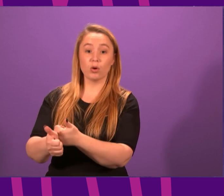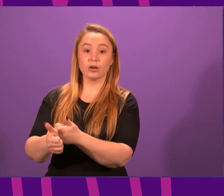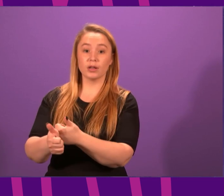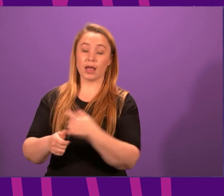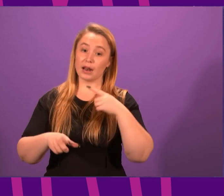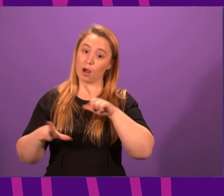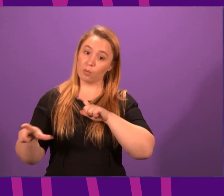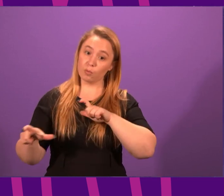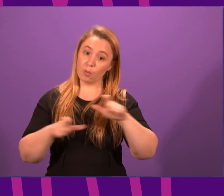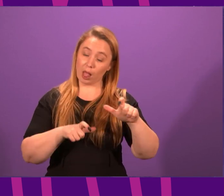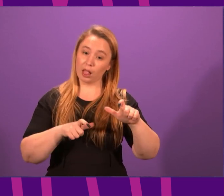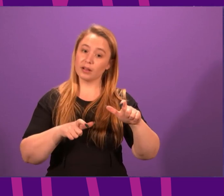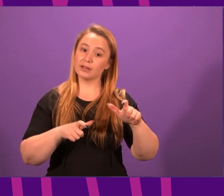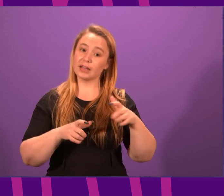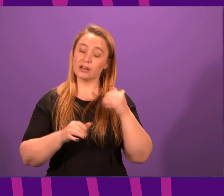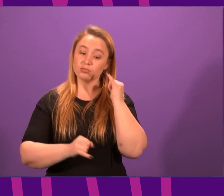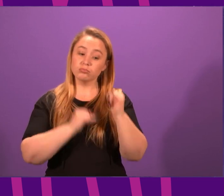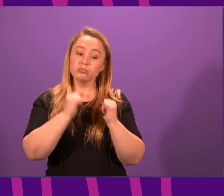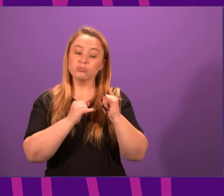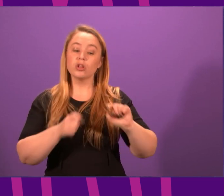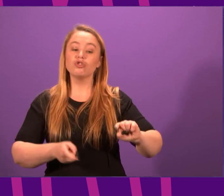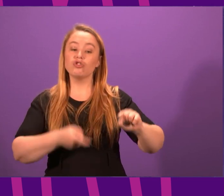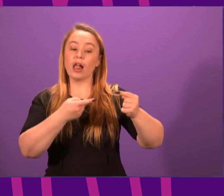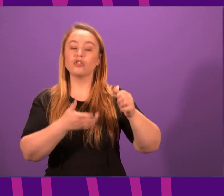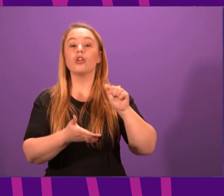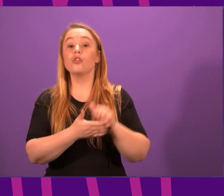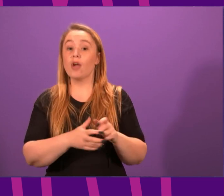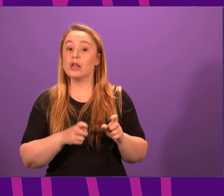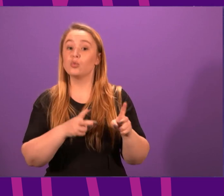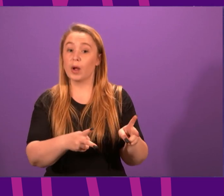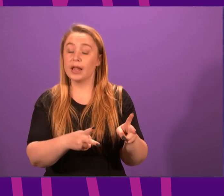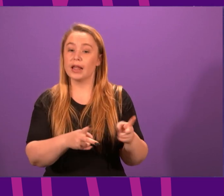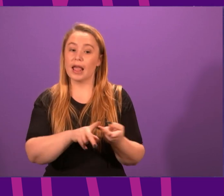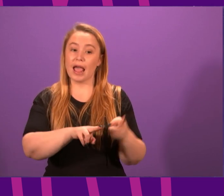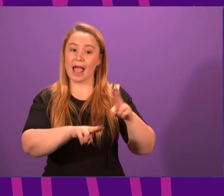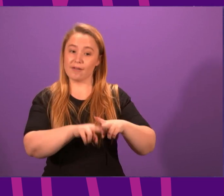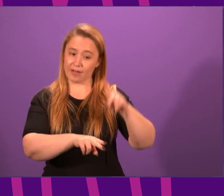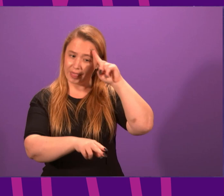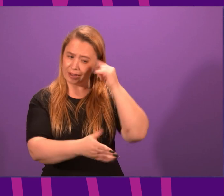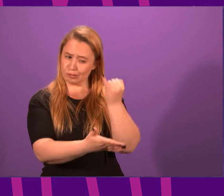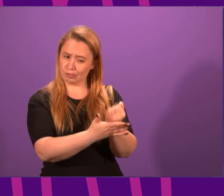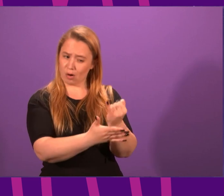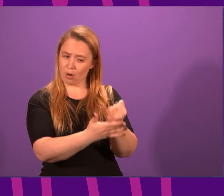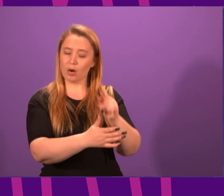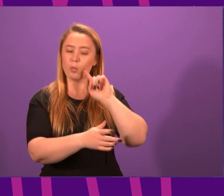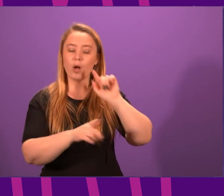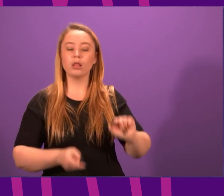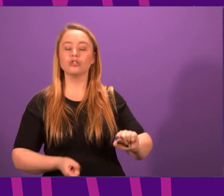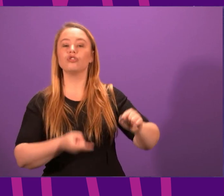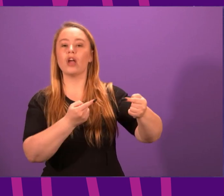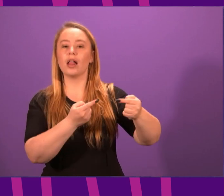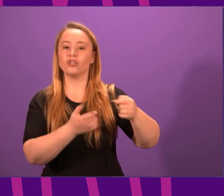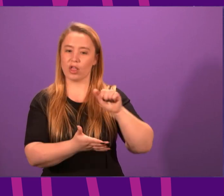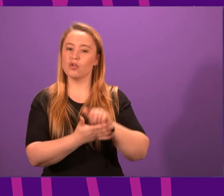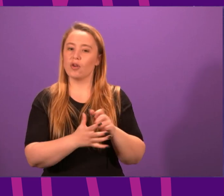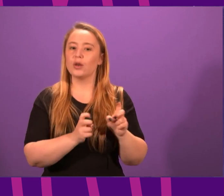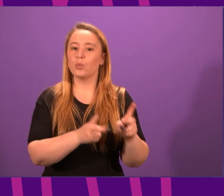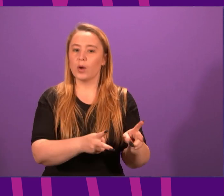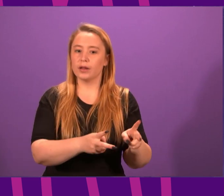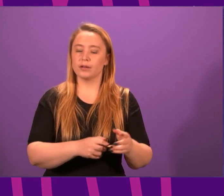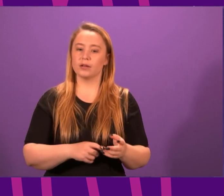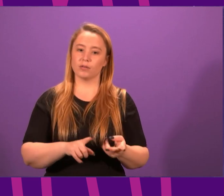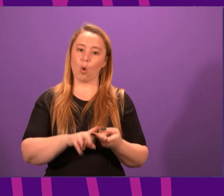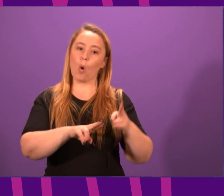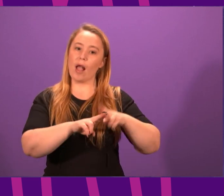to constructively challenge in the right tone and the right spirit when I think the government has got it wrong or when I think the government can do